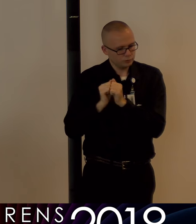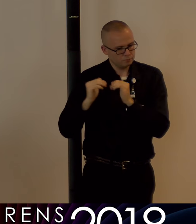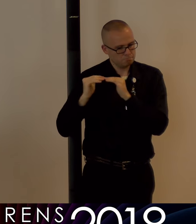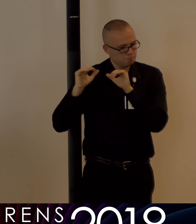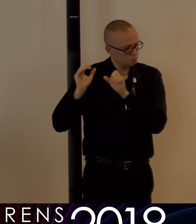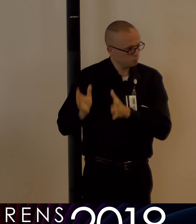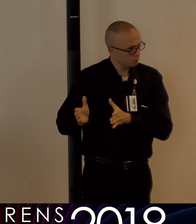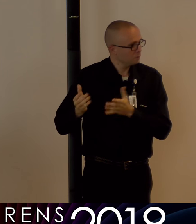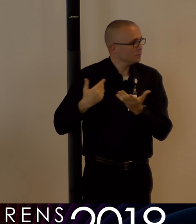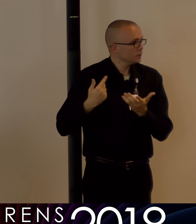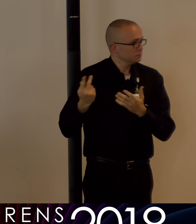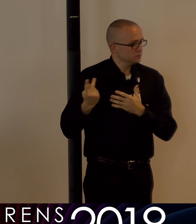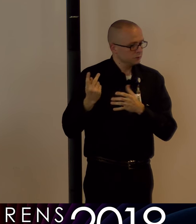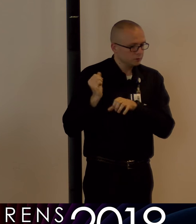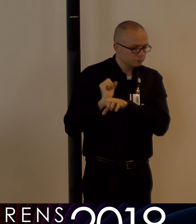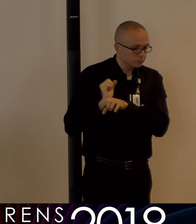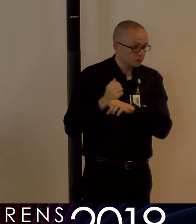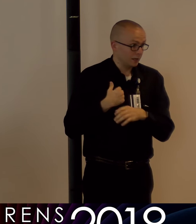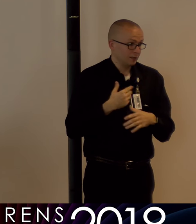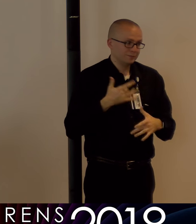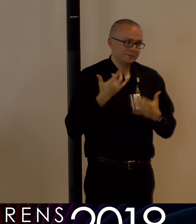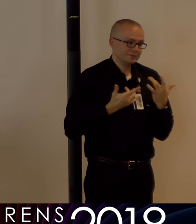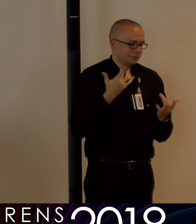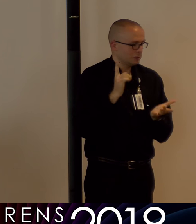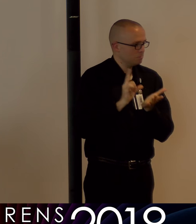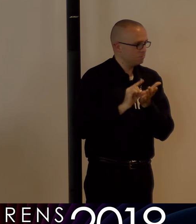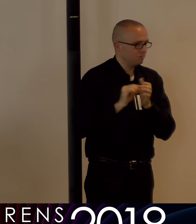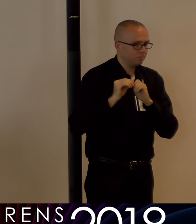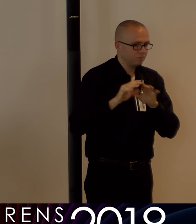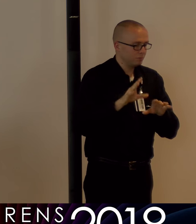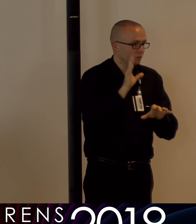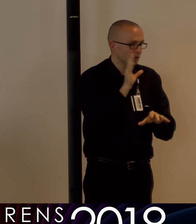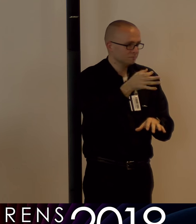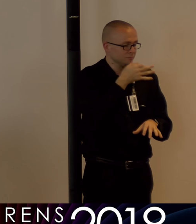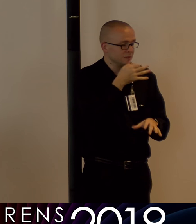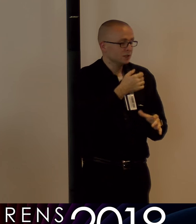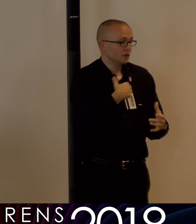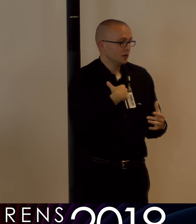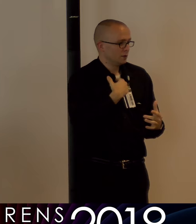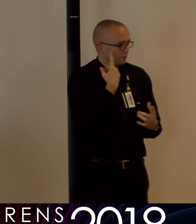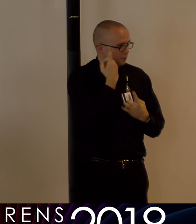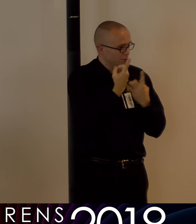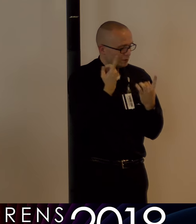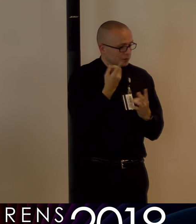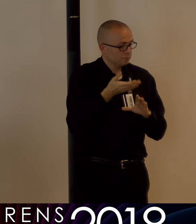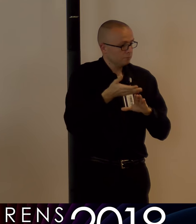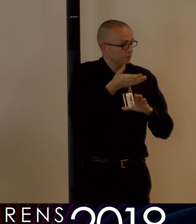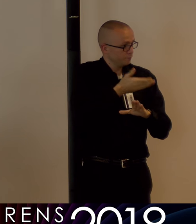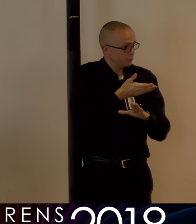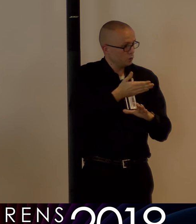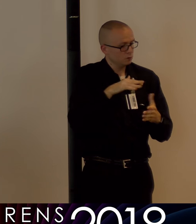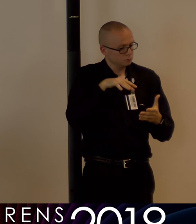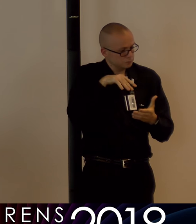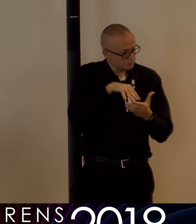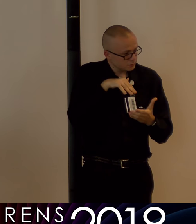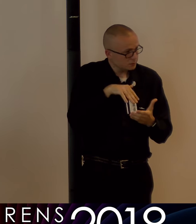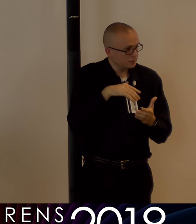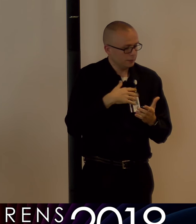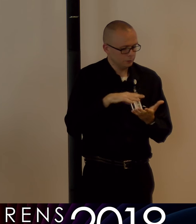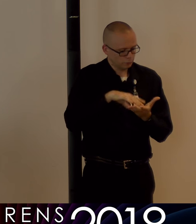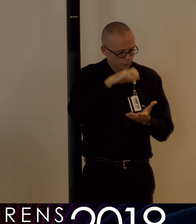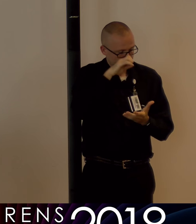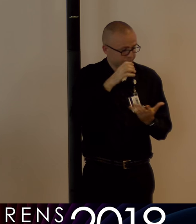that's about to get accepted for publication. And I just want to share with you what our thinking was going into this study and what we think we've learned from